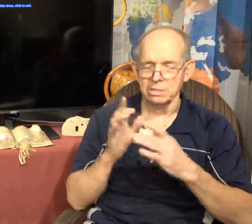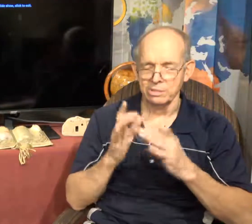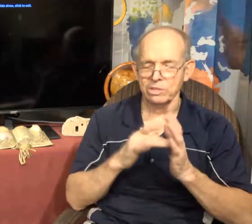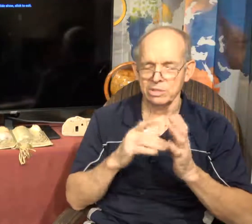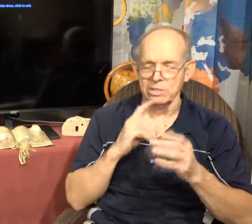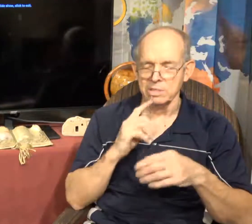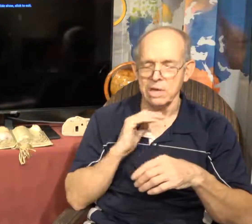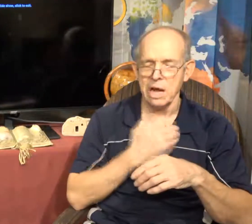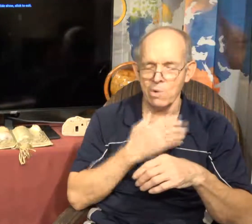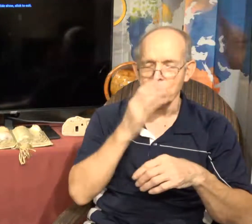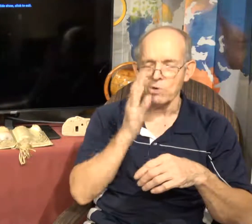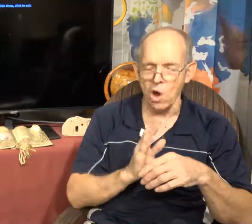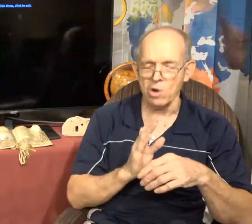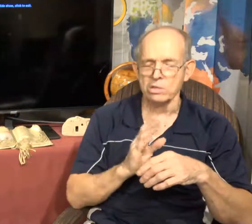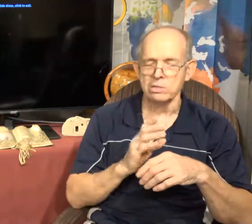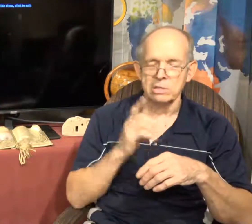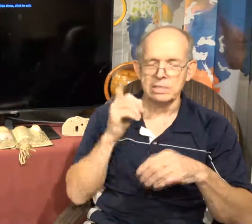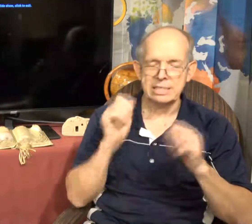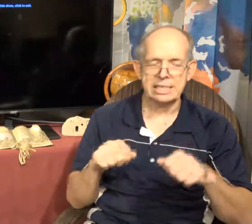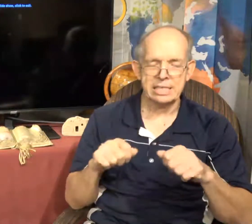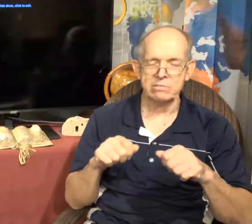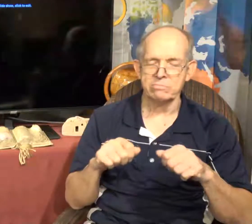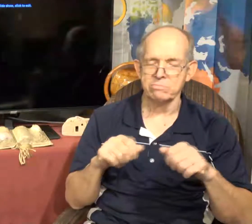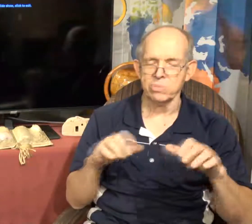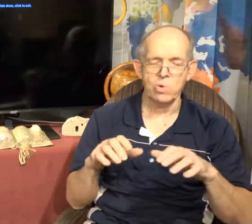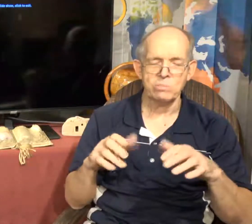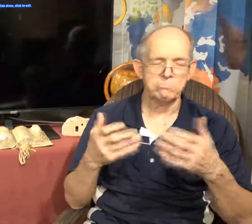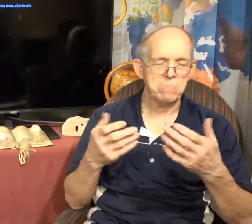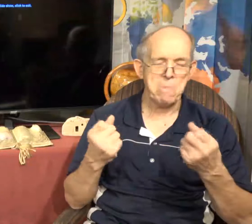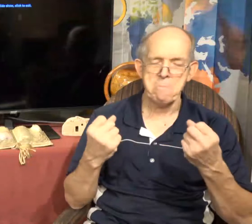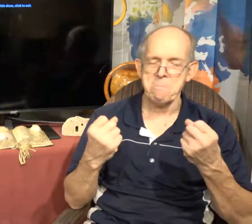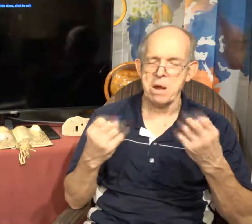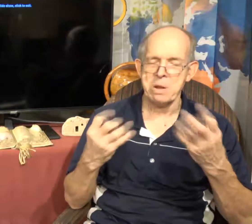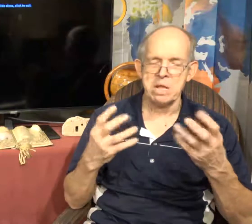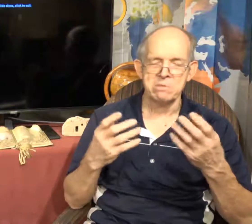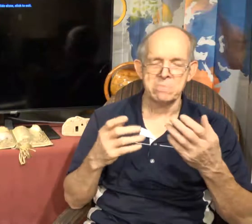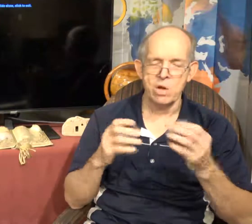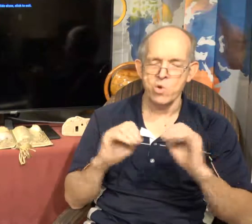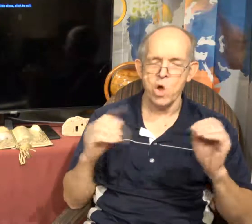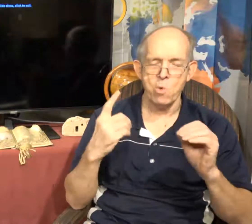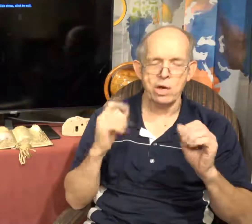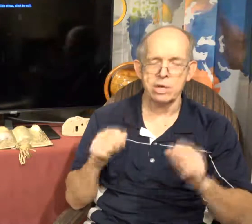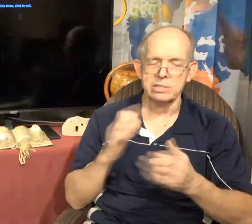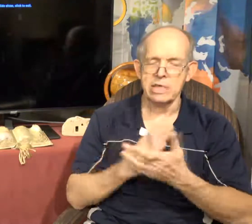He is our God. He came to marry me. No one can stop